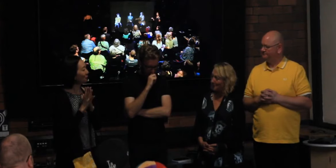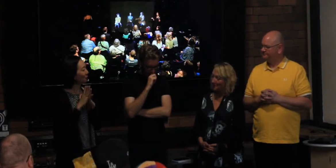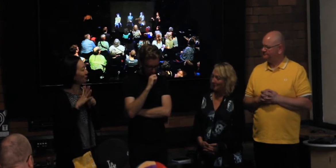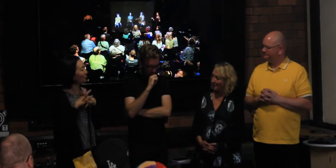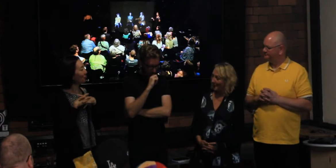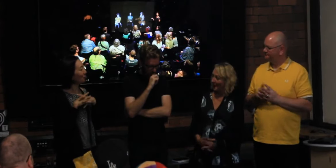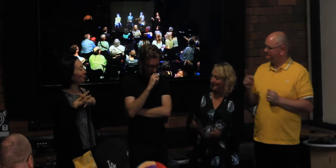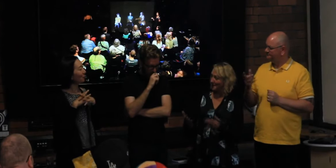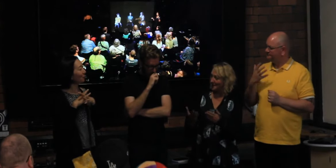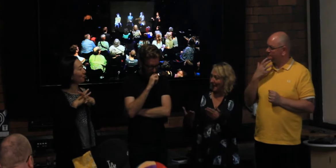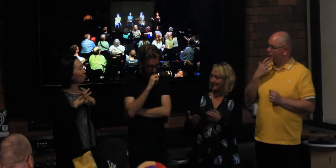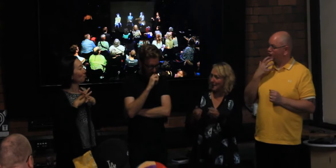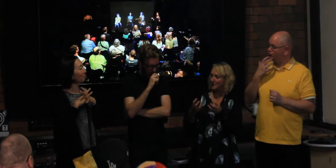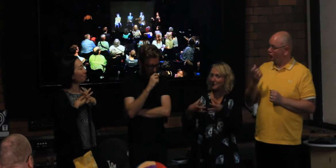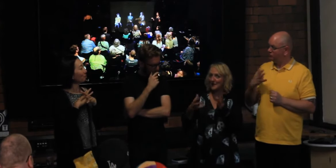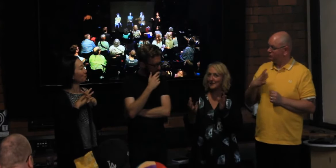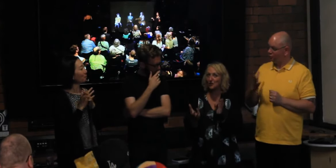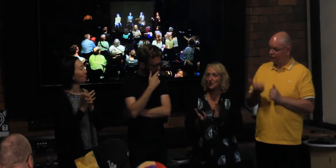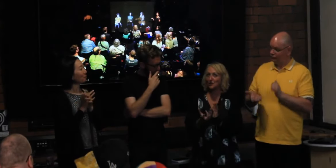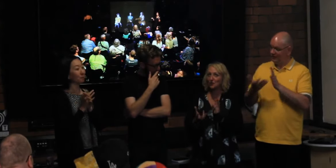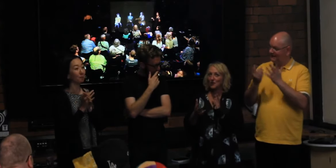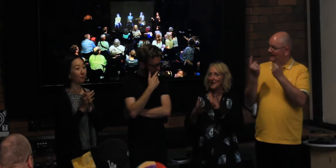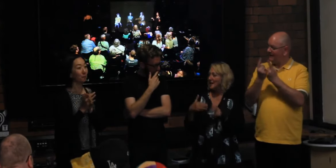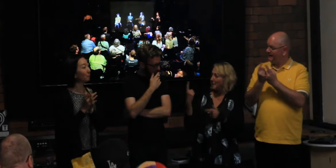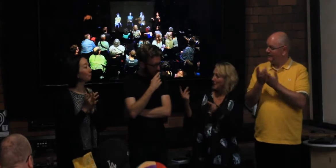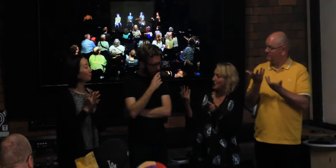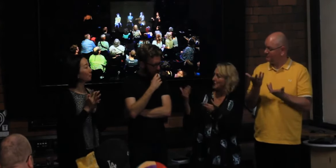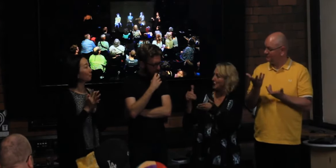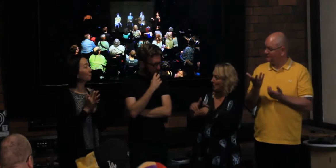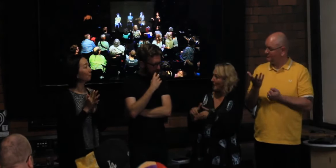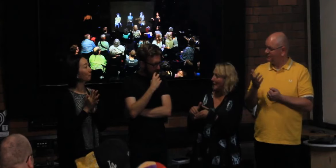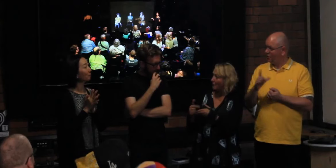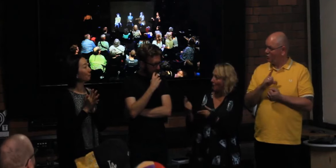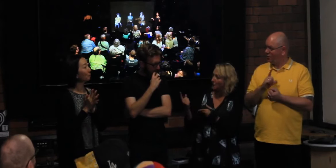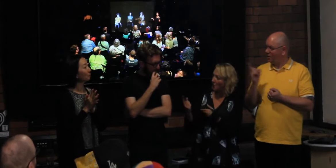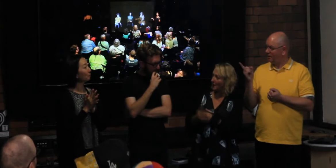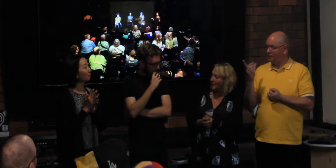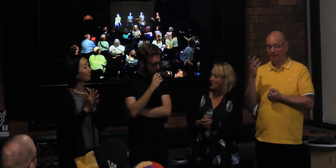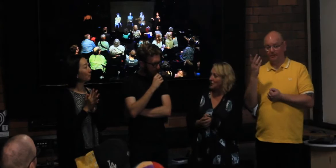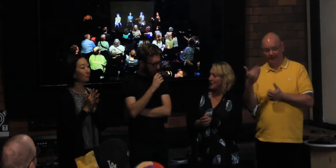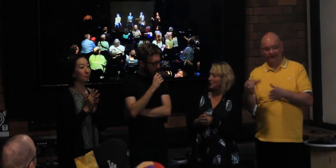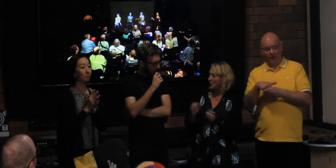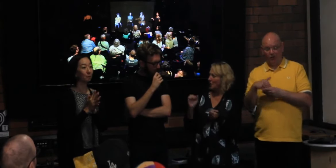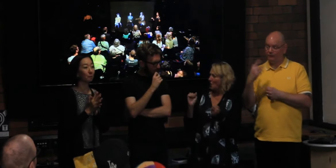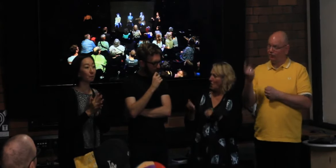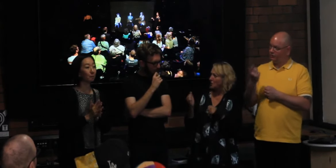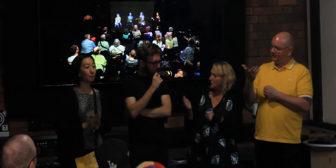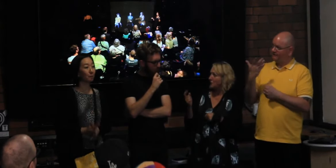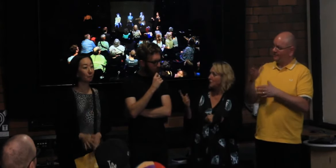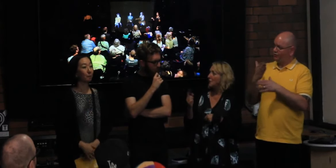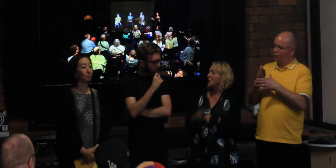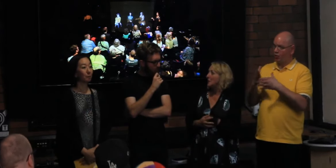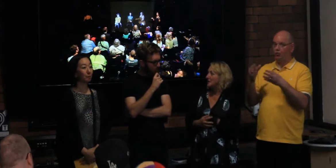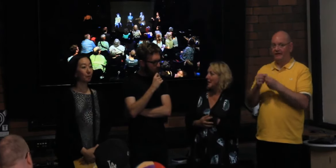John, anything to say in terms of this as a story? Because obviously you being involved and working with Chisato, what